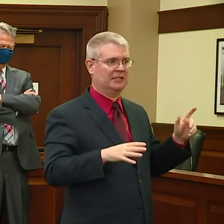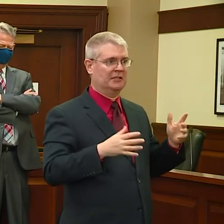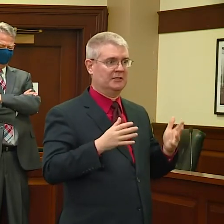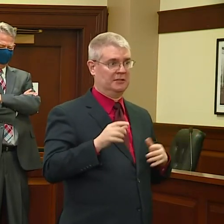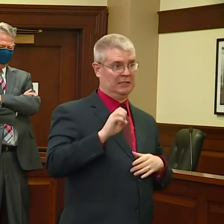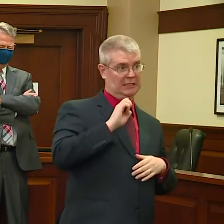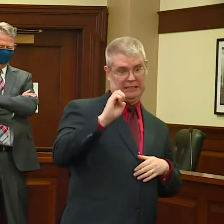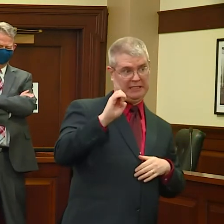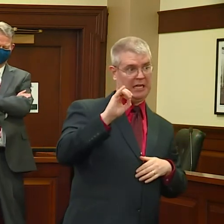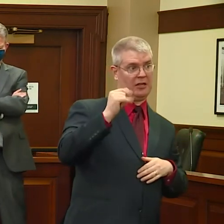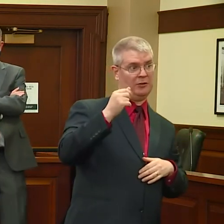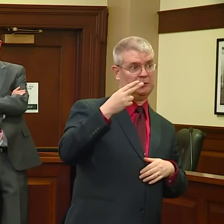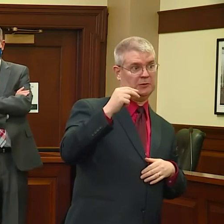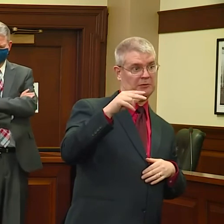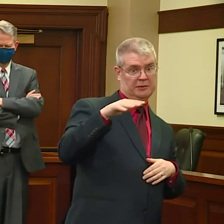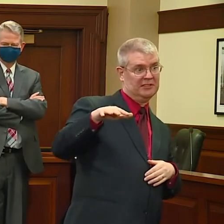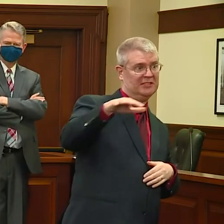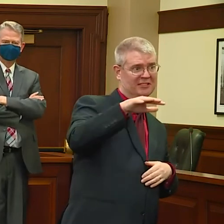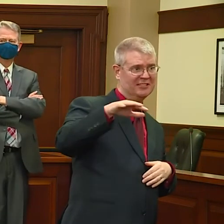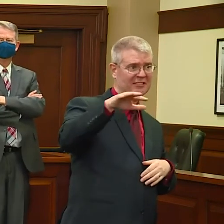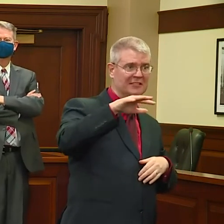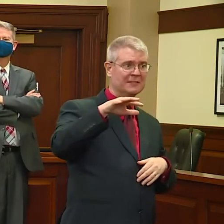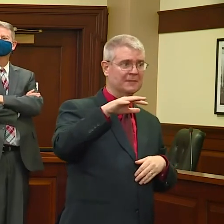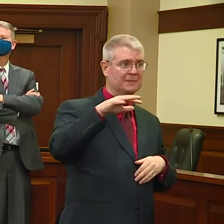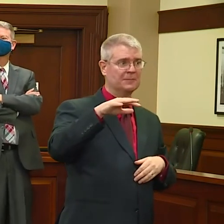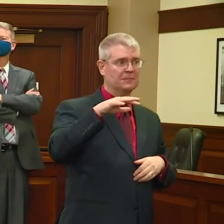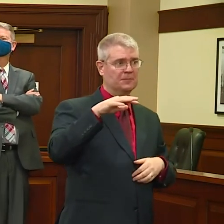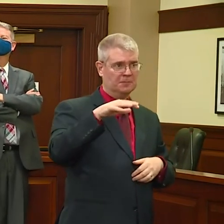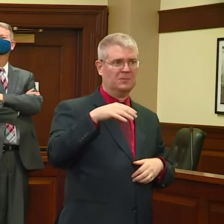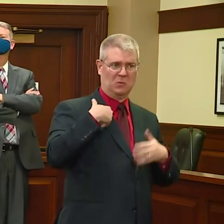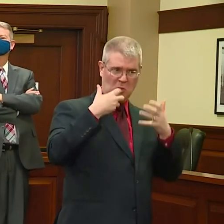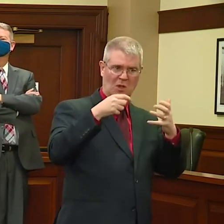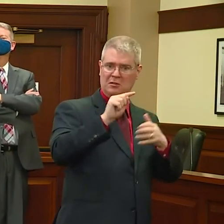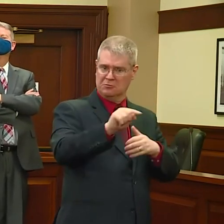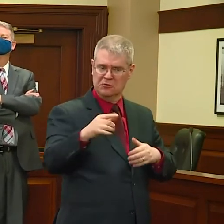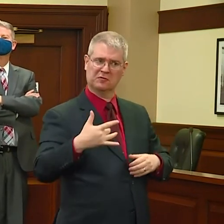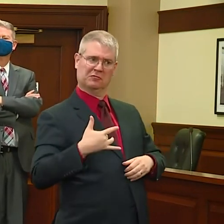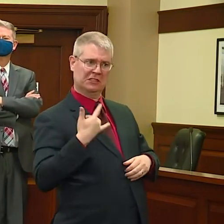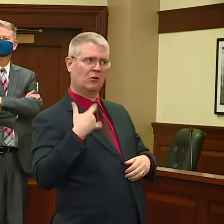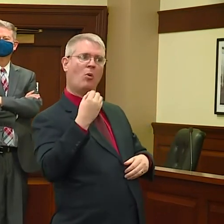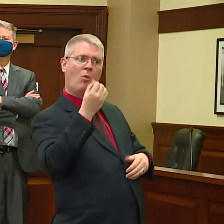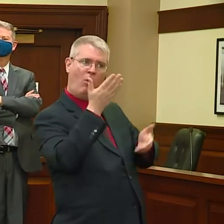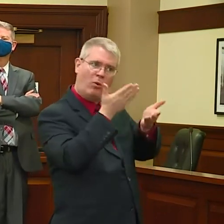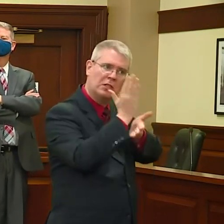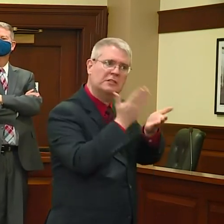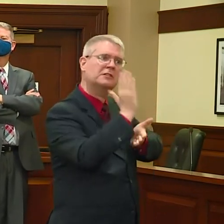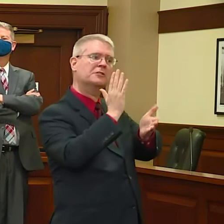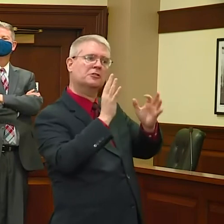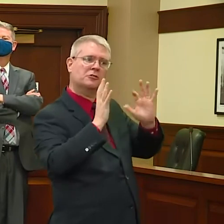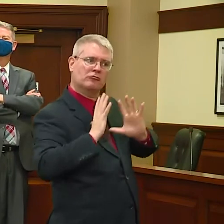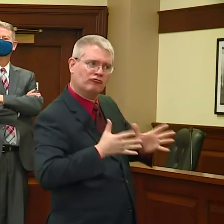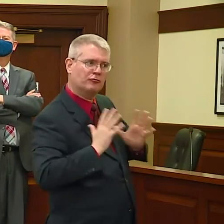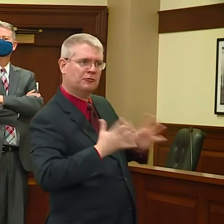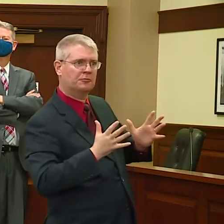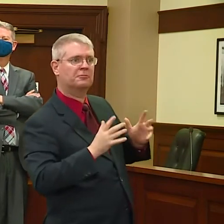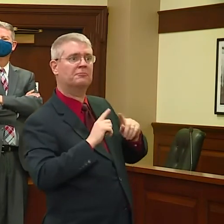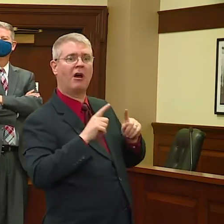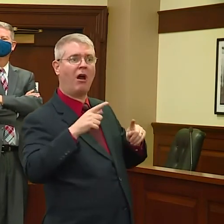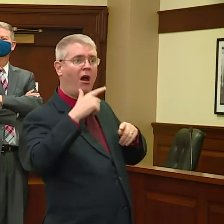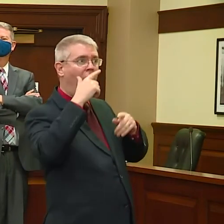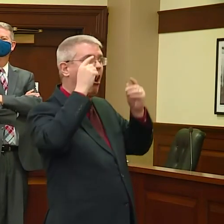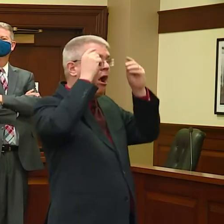mentioned and having a thriving economy are not mutually exclusive. We can do both and preserve the ability of hospitals and